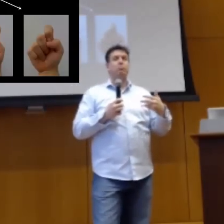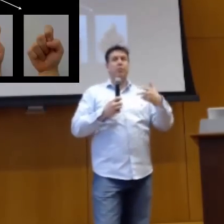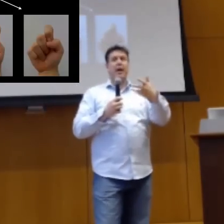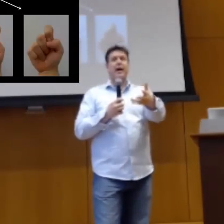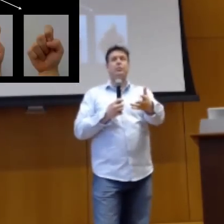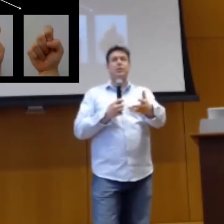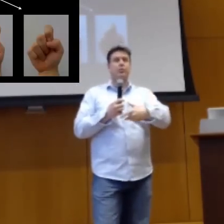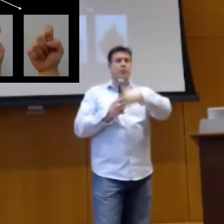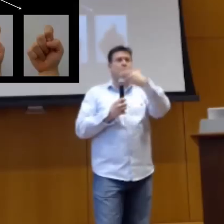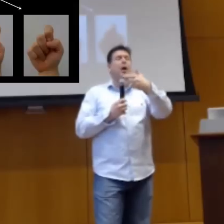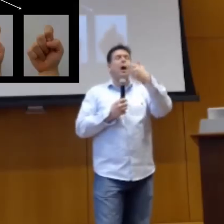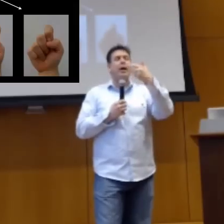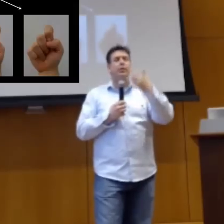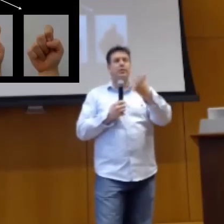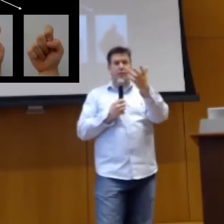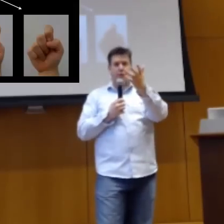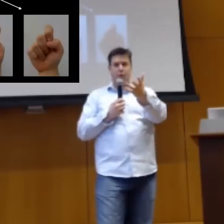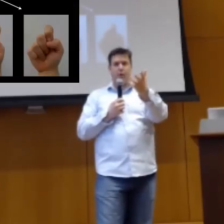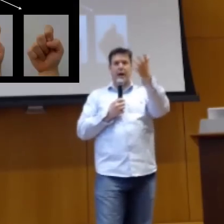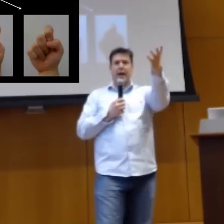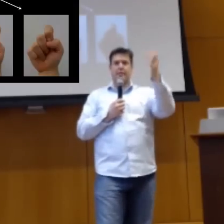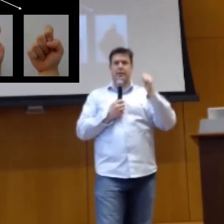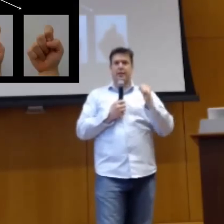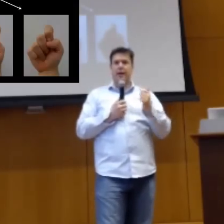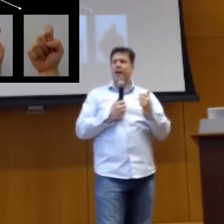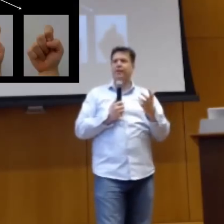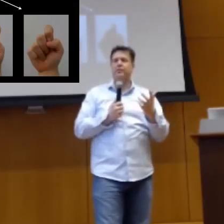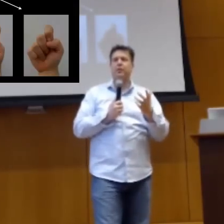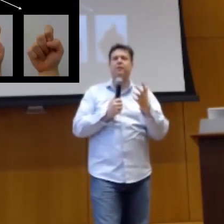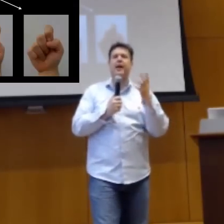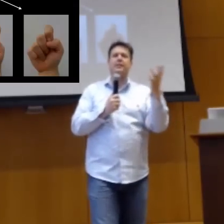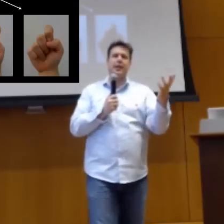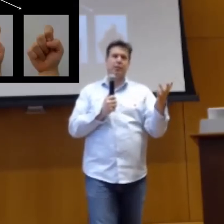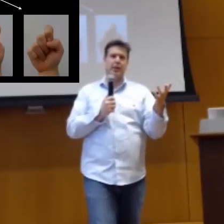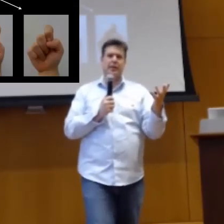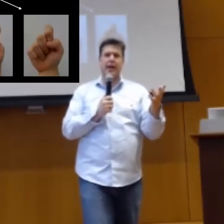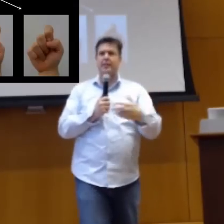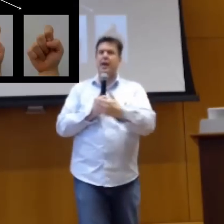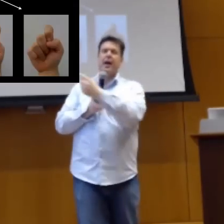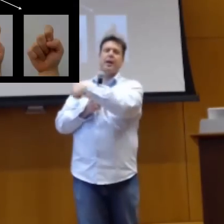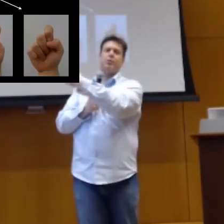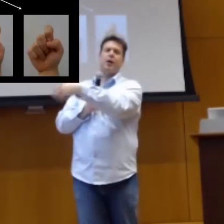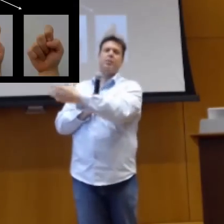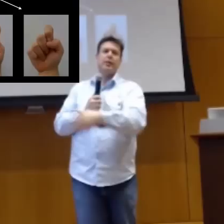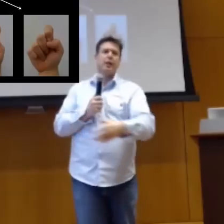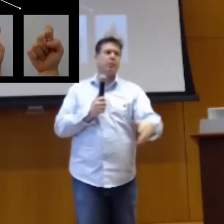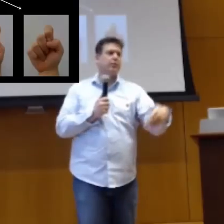they actually do. So, I looked for X. And I found something fascinating related to X. And I'm talking about it later, but